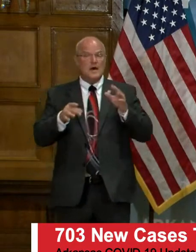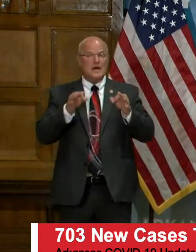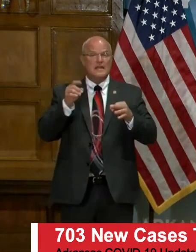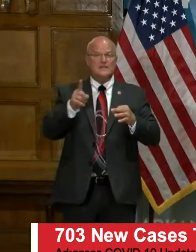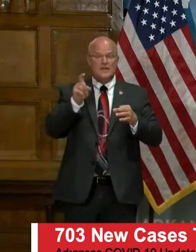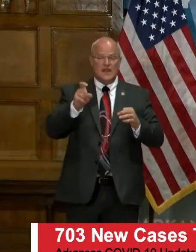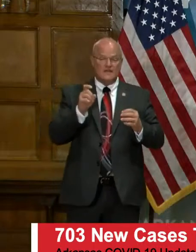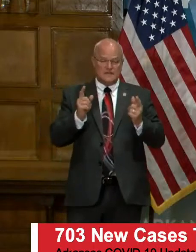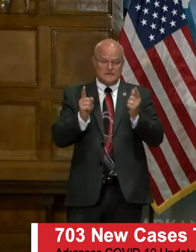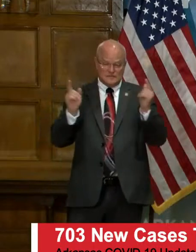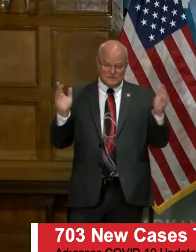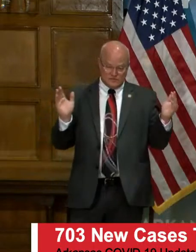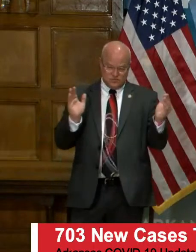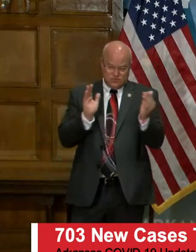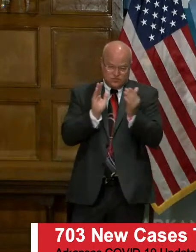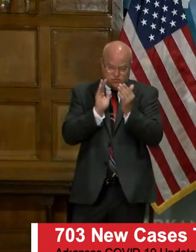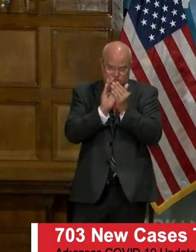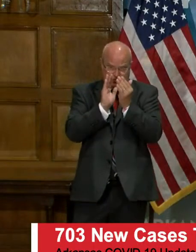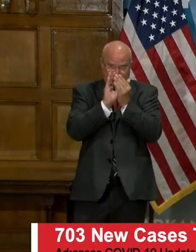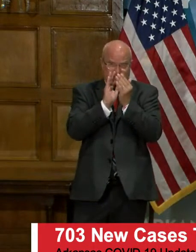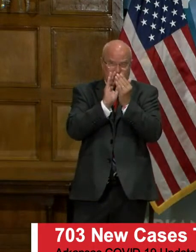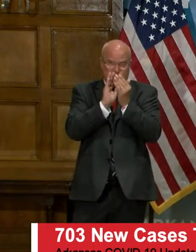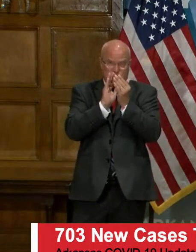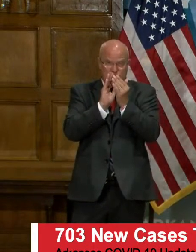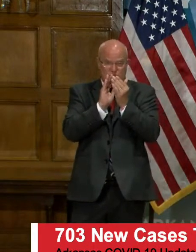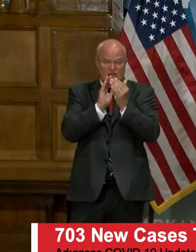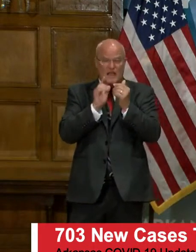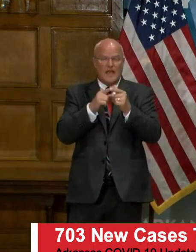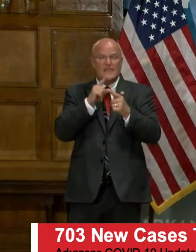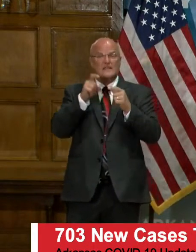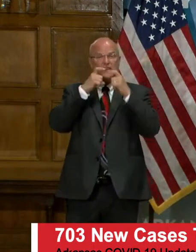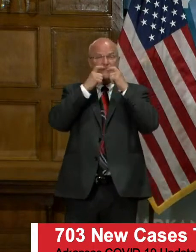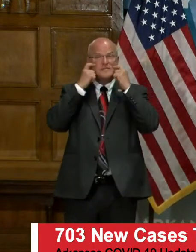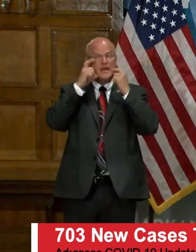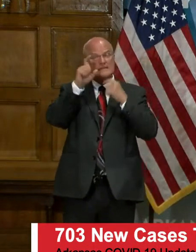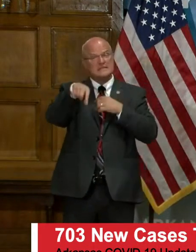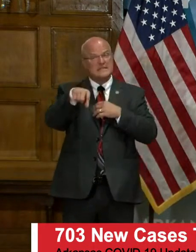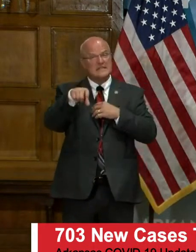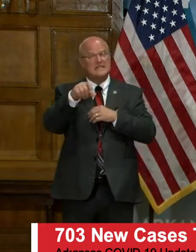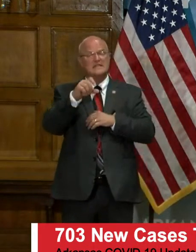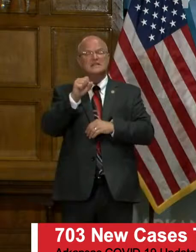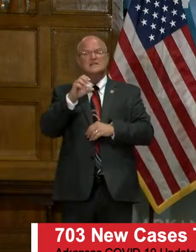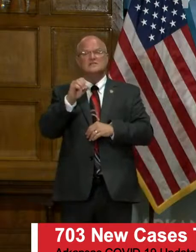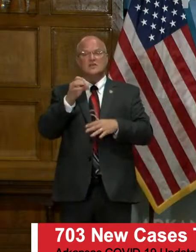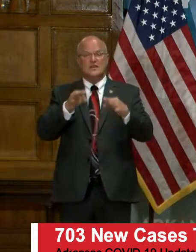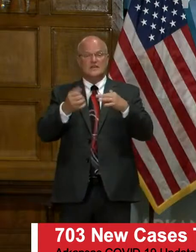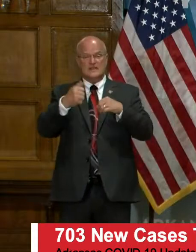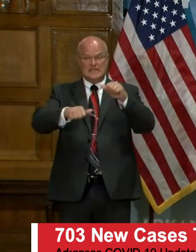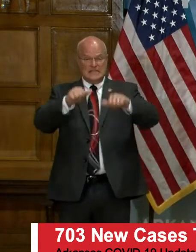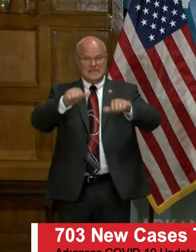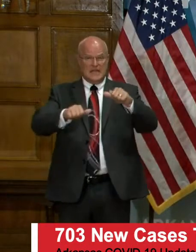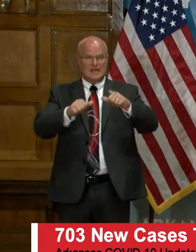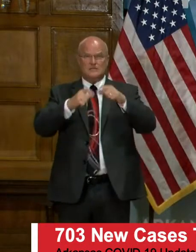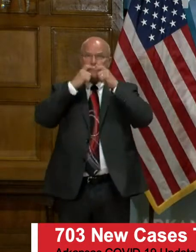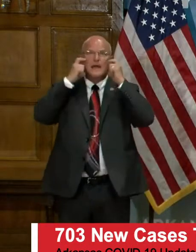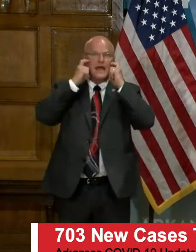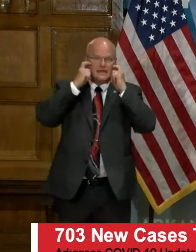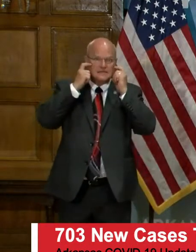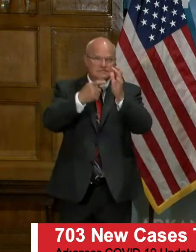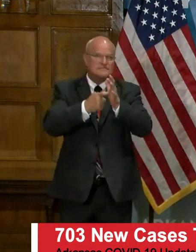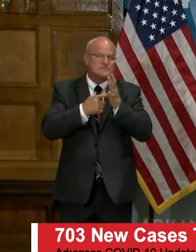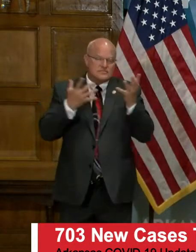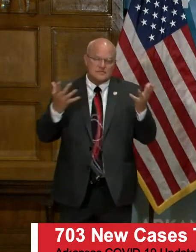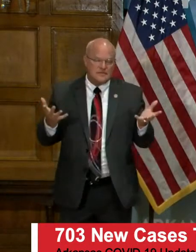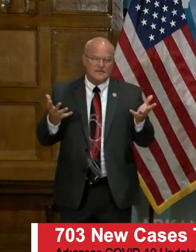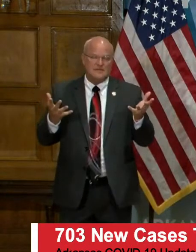you have to get within that 6 feet, then you need to wear a mask. And if there's any doubt, wear a mask,